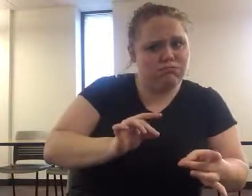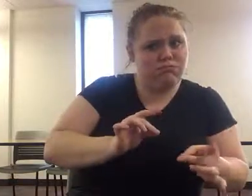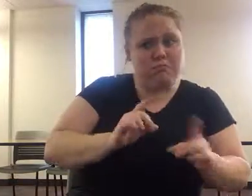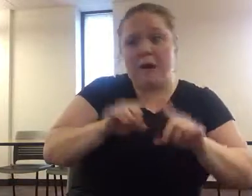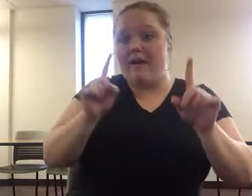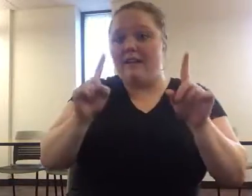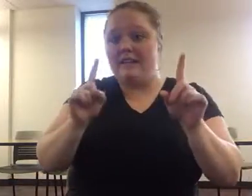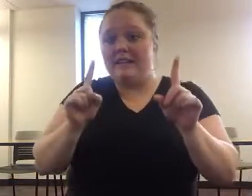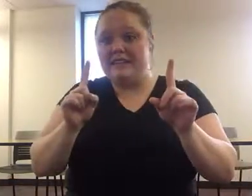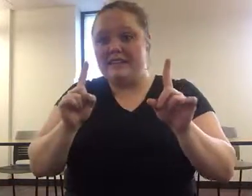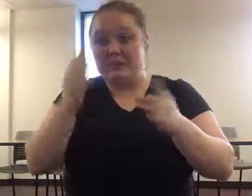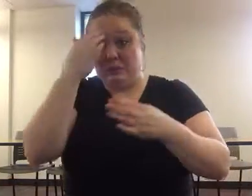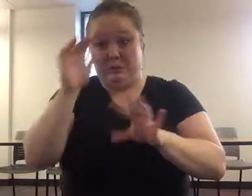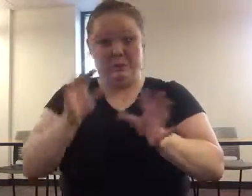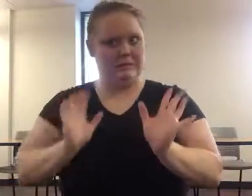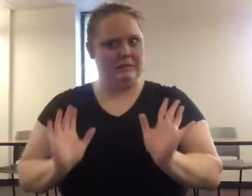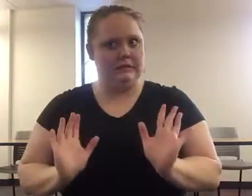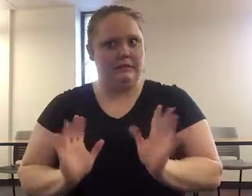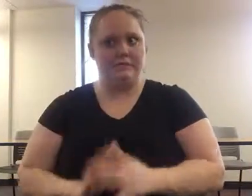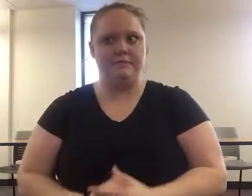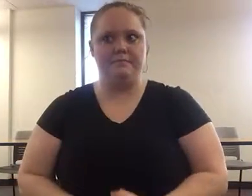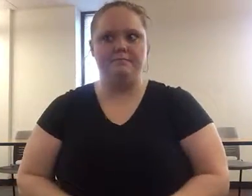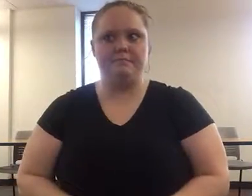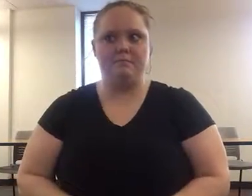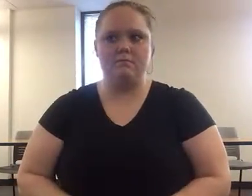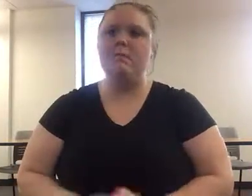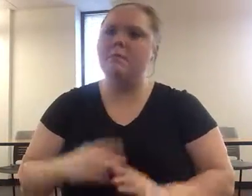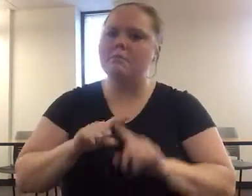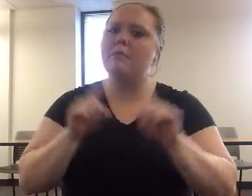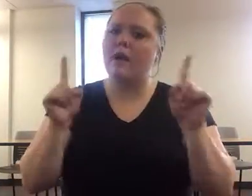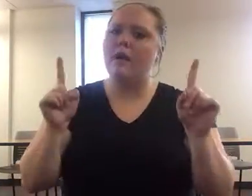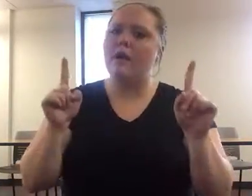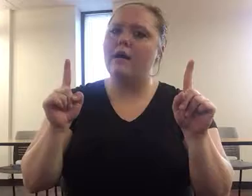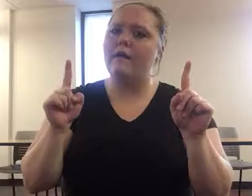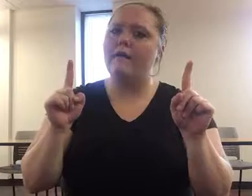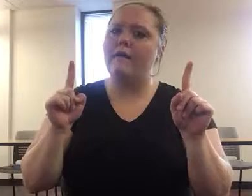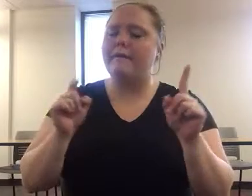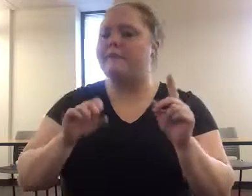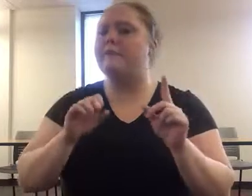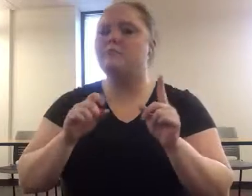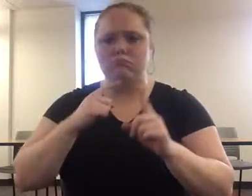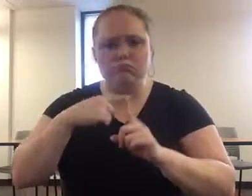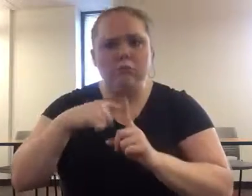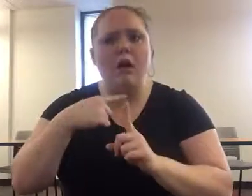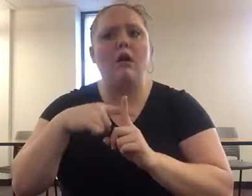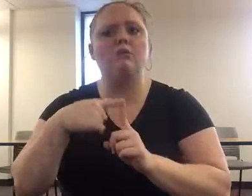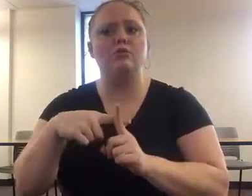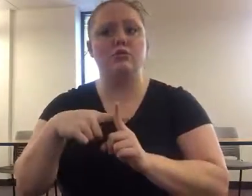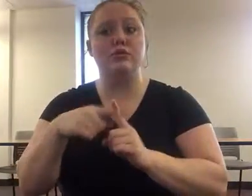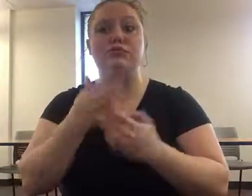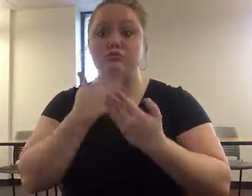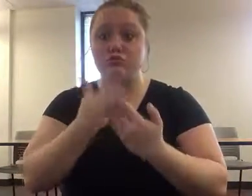very nurturing. People tend to feel very comfortable once they get in the surgery center. And that's a testament to our staff.